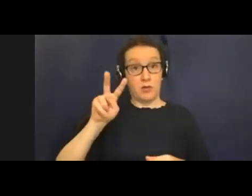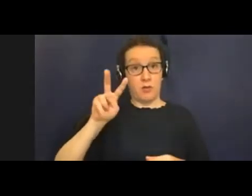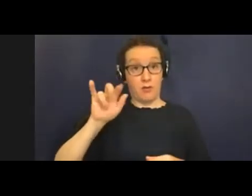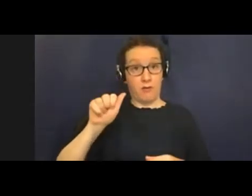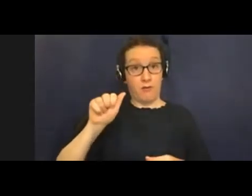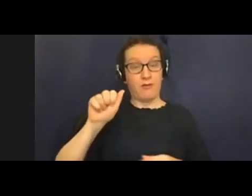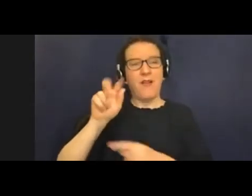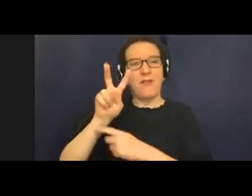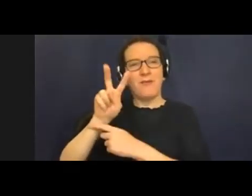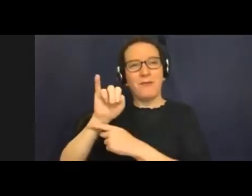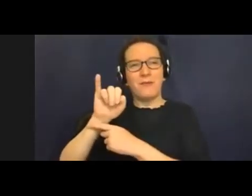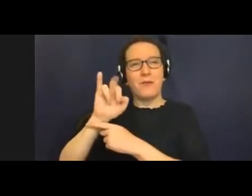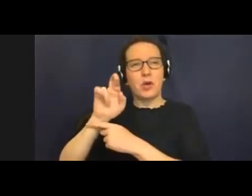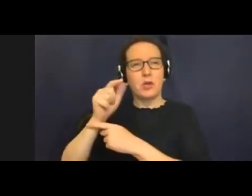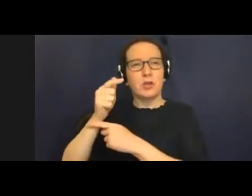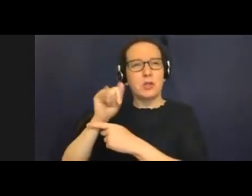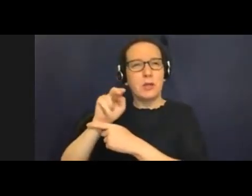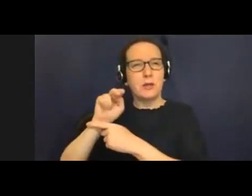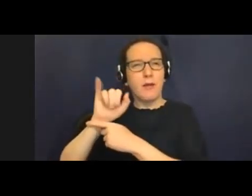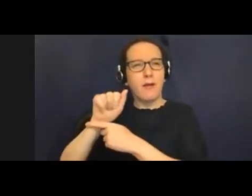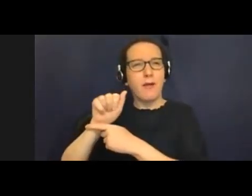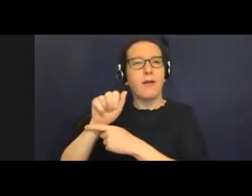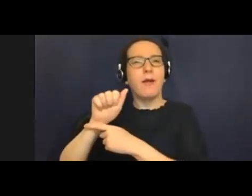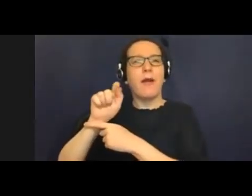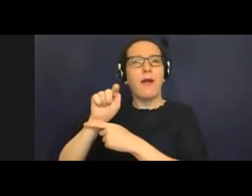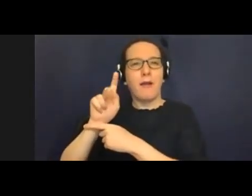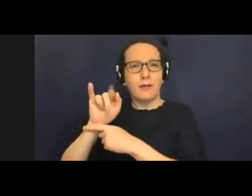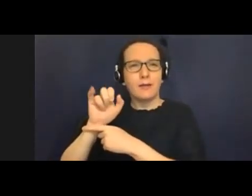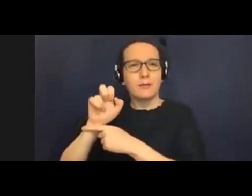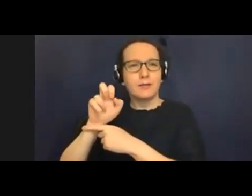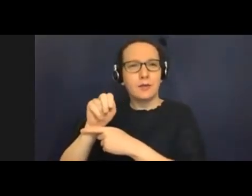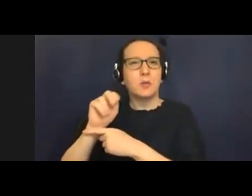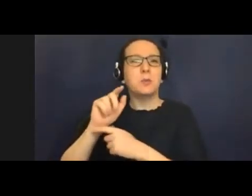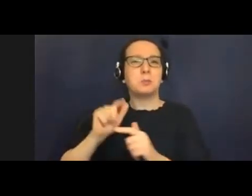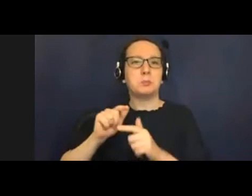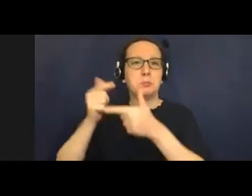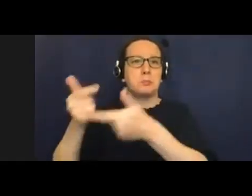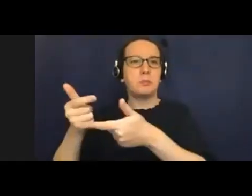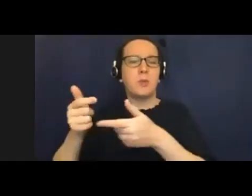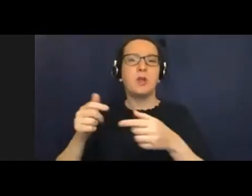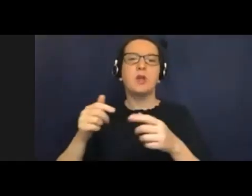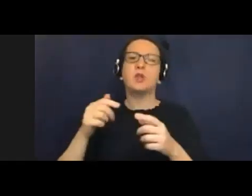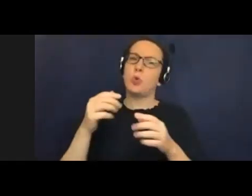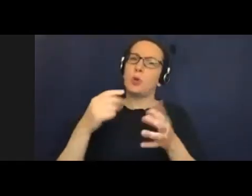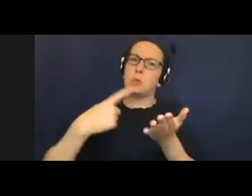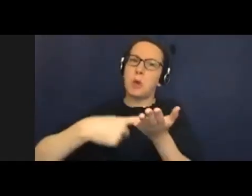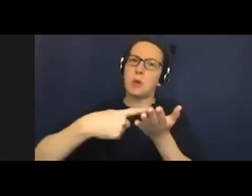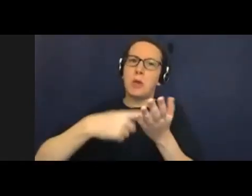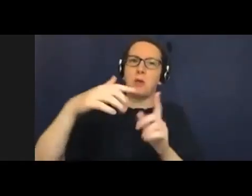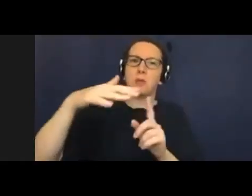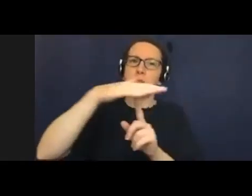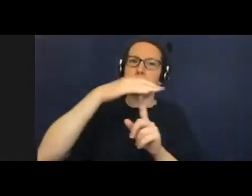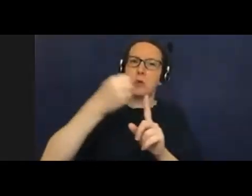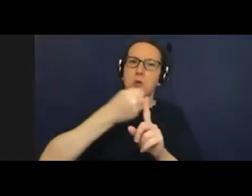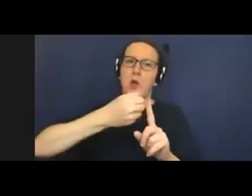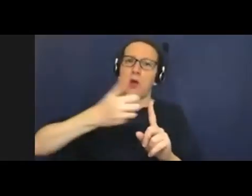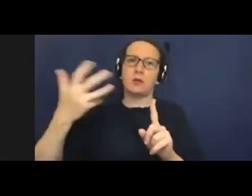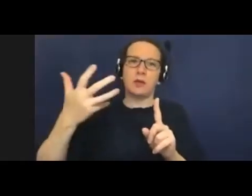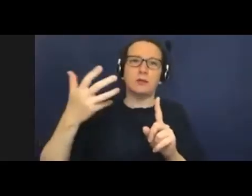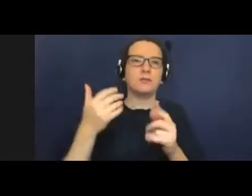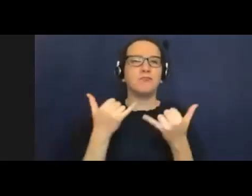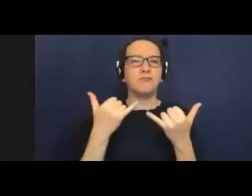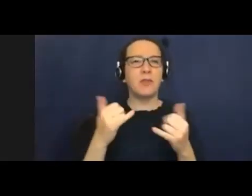to set the context for today's discussion. Virginia, what would you say are the